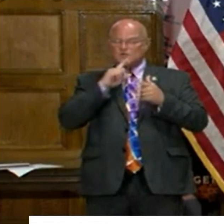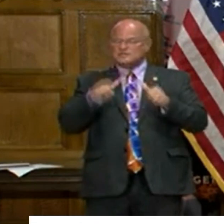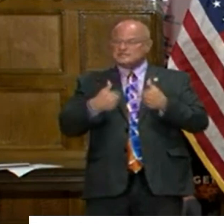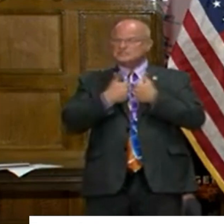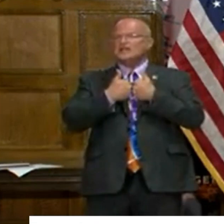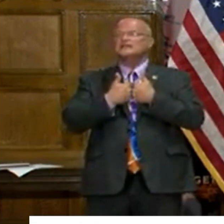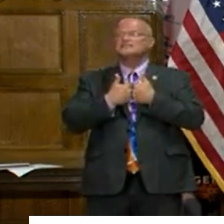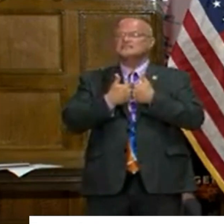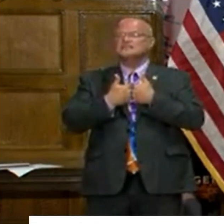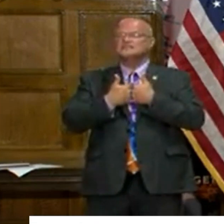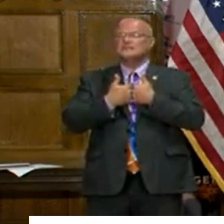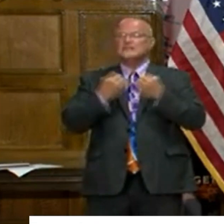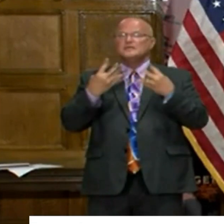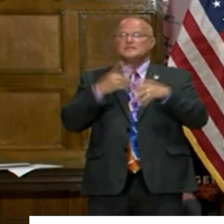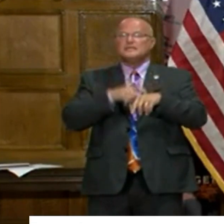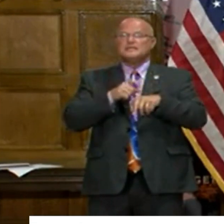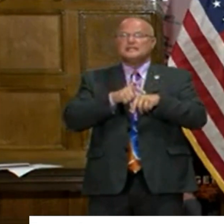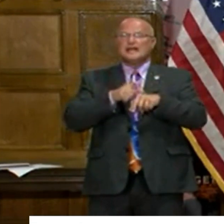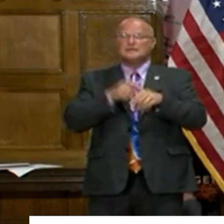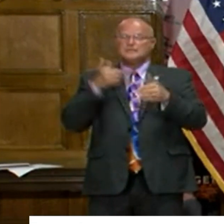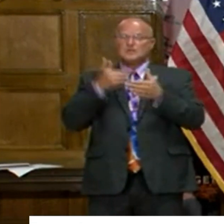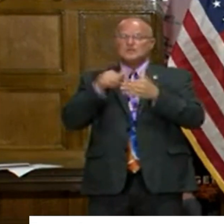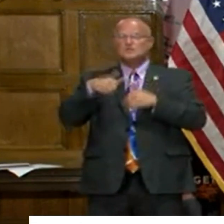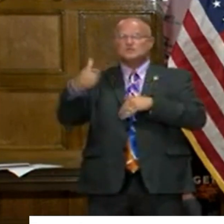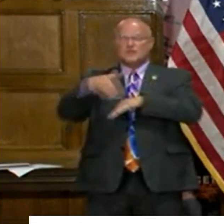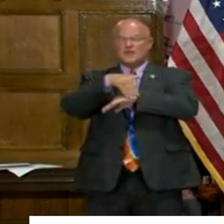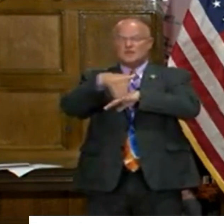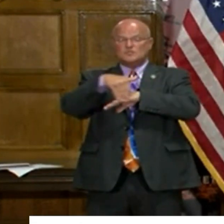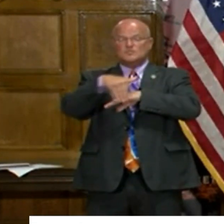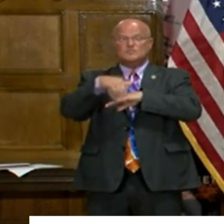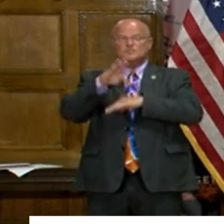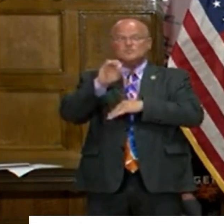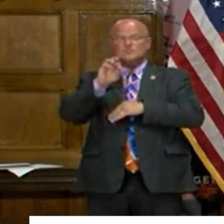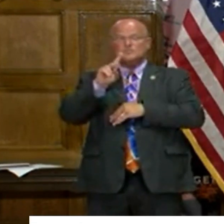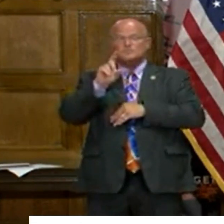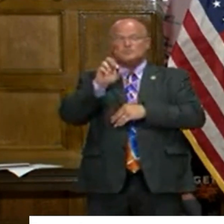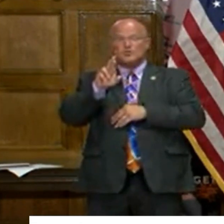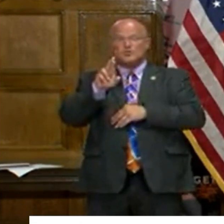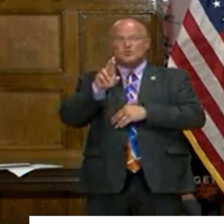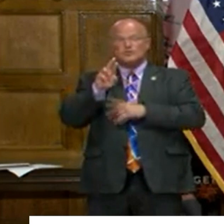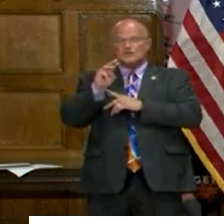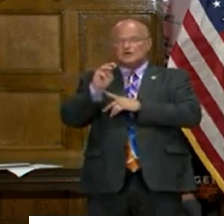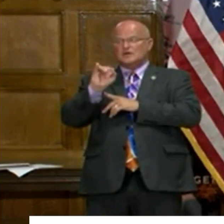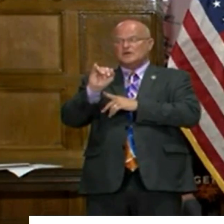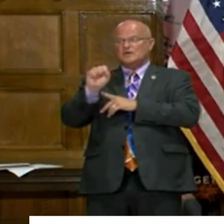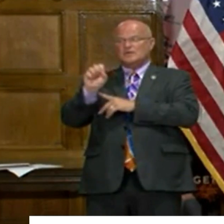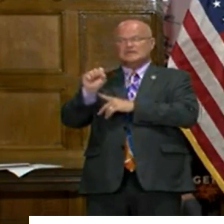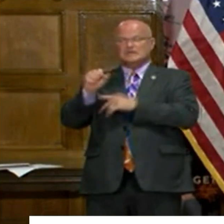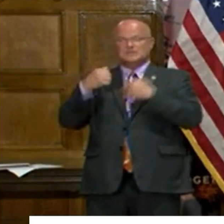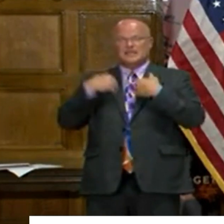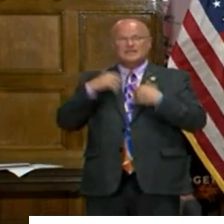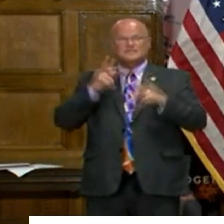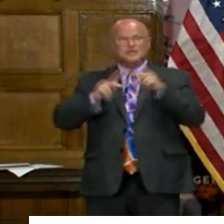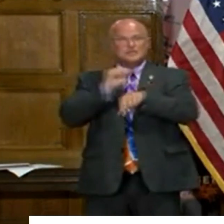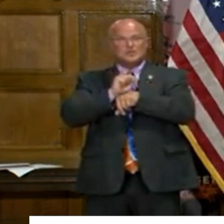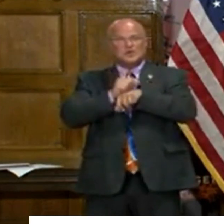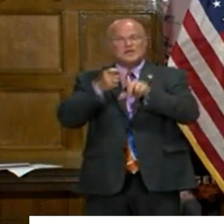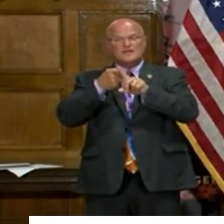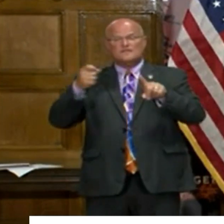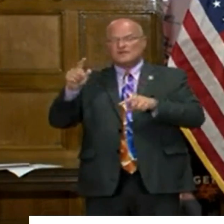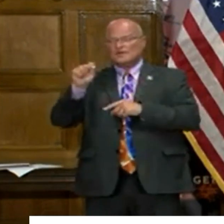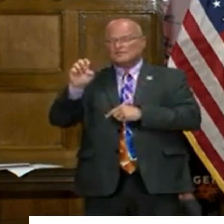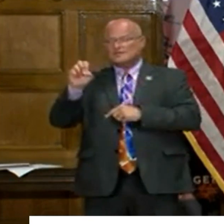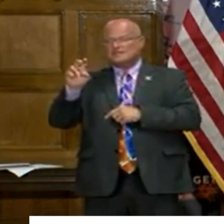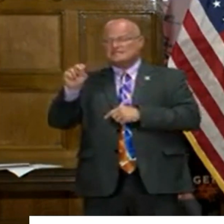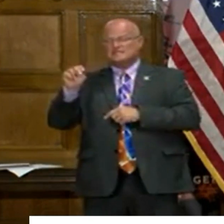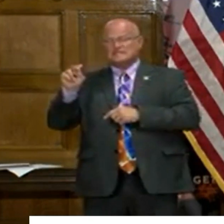challenging. Many times they're close to another border. And in Mississippi County, we have people that work there from Tennessee,